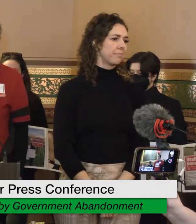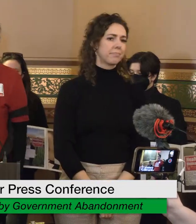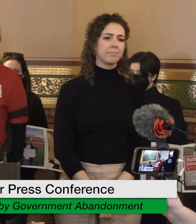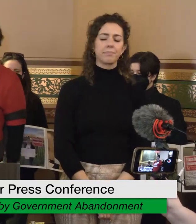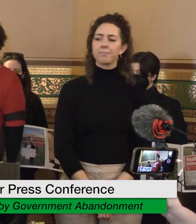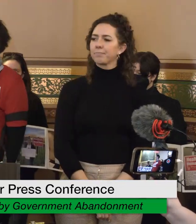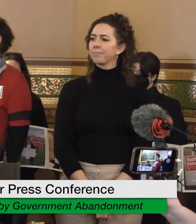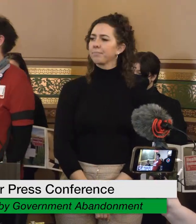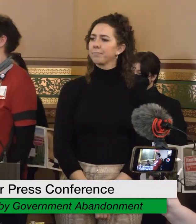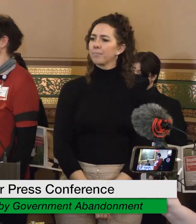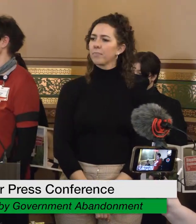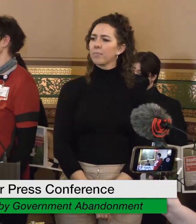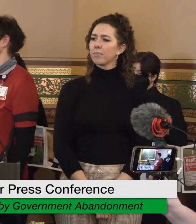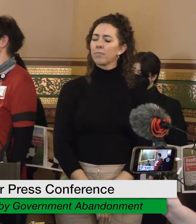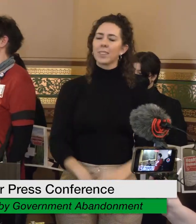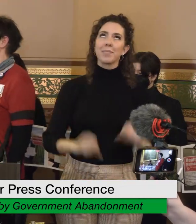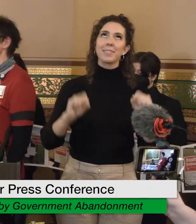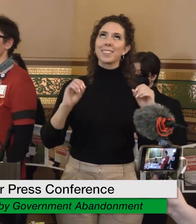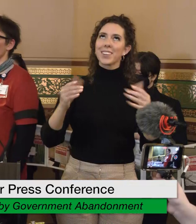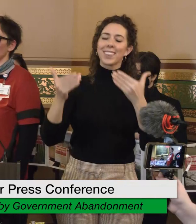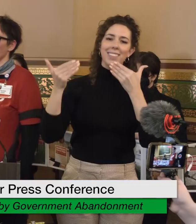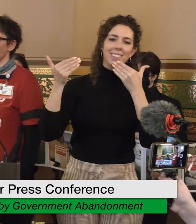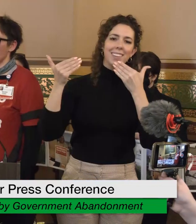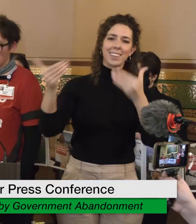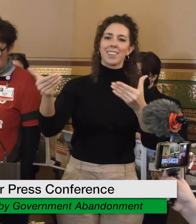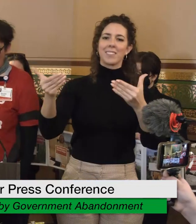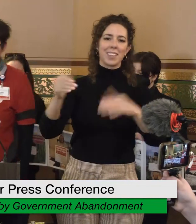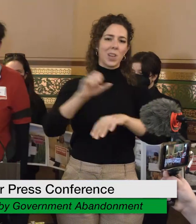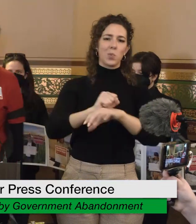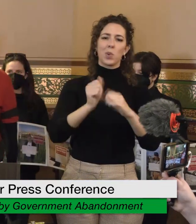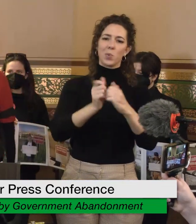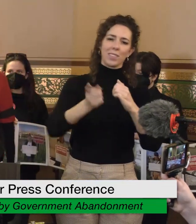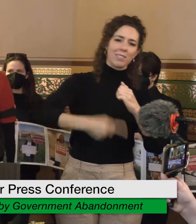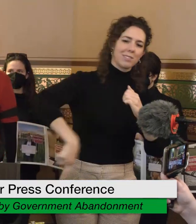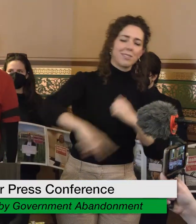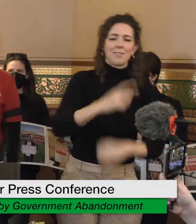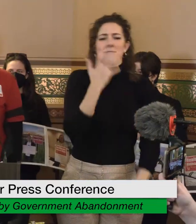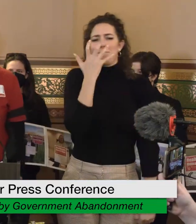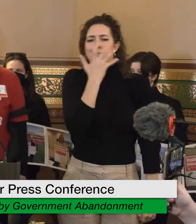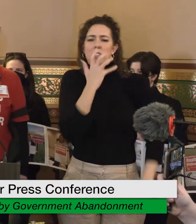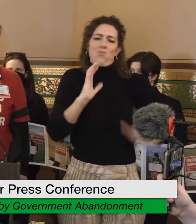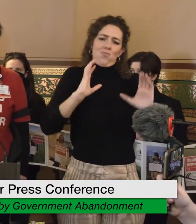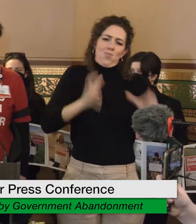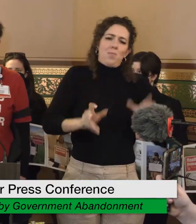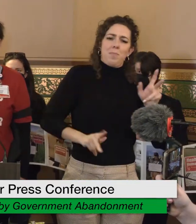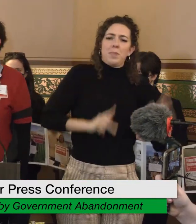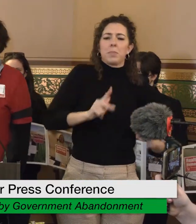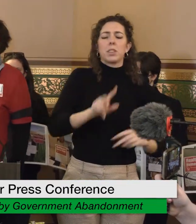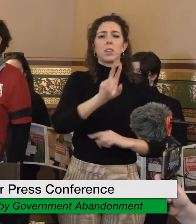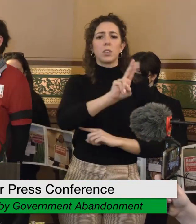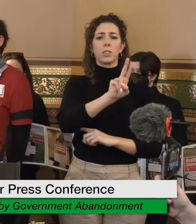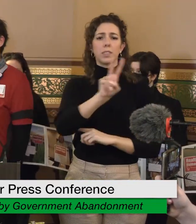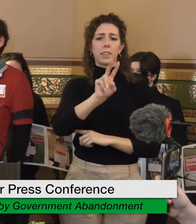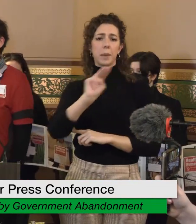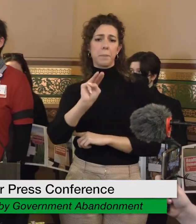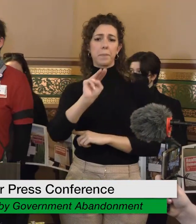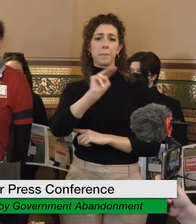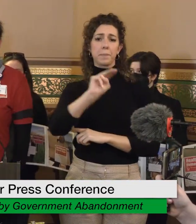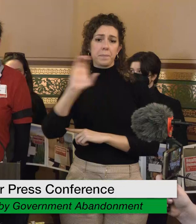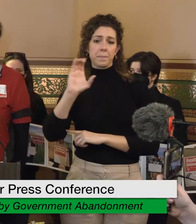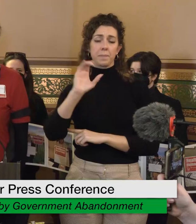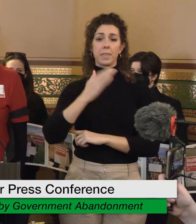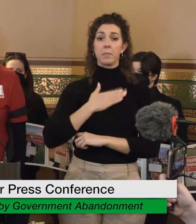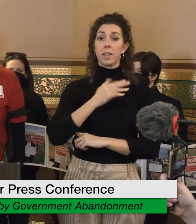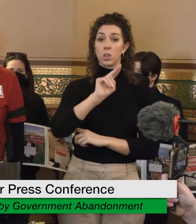I am so grateful to work with this amazing group of folks at UVMMC. My union